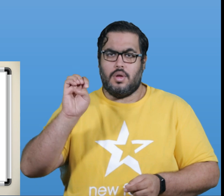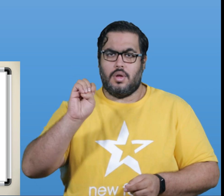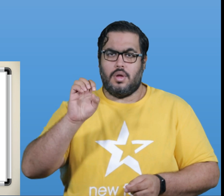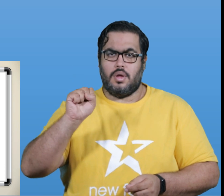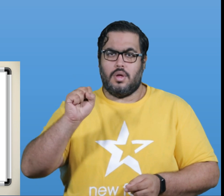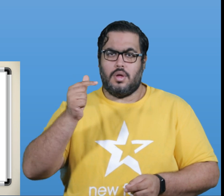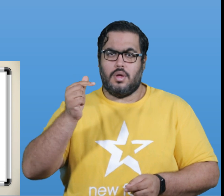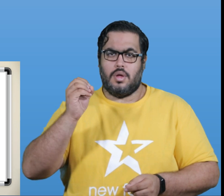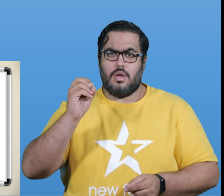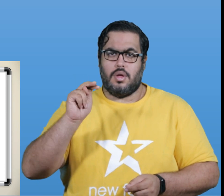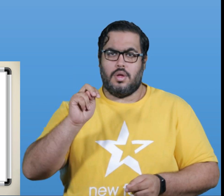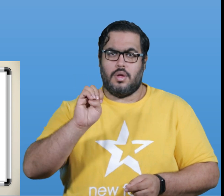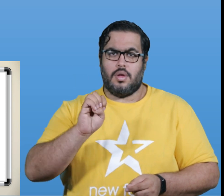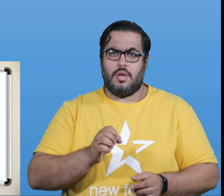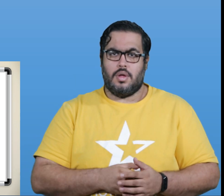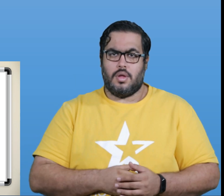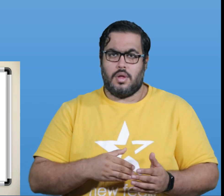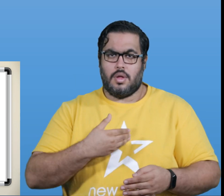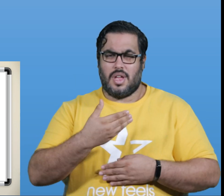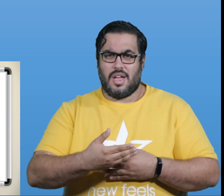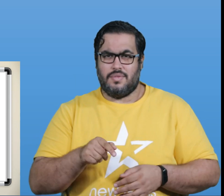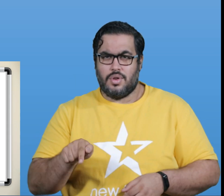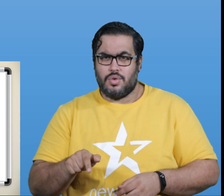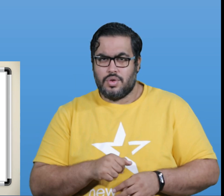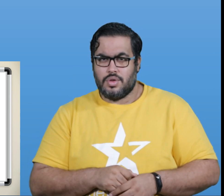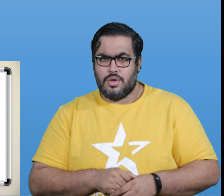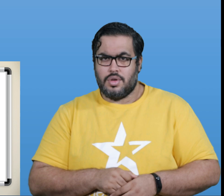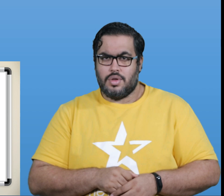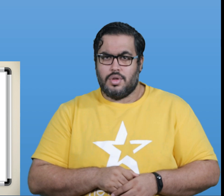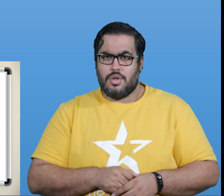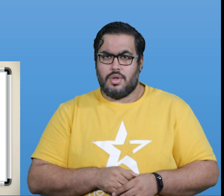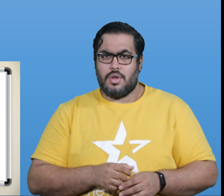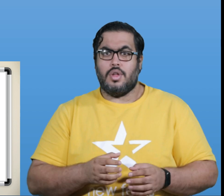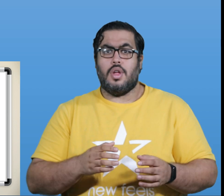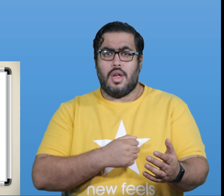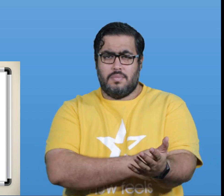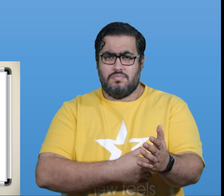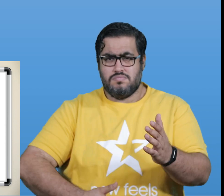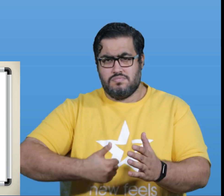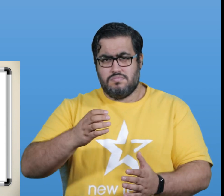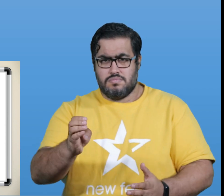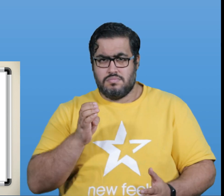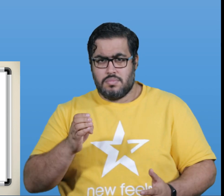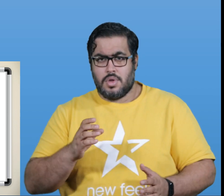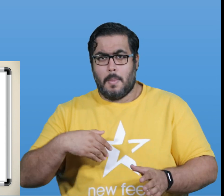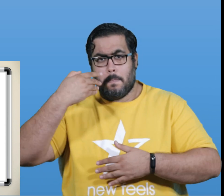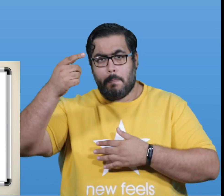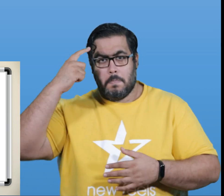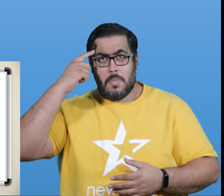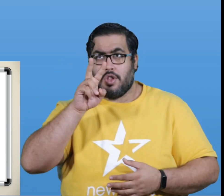previously in previous lessons. After this moment, the recently graduated student will set the path of his career, and